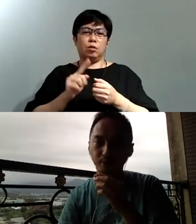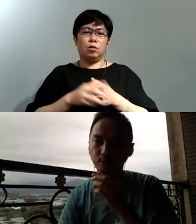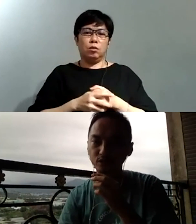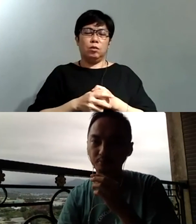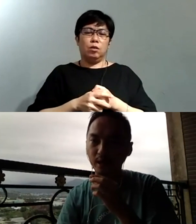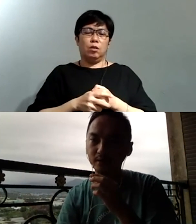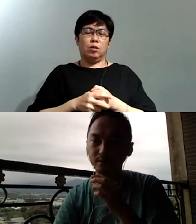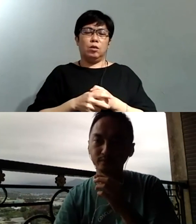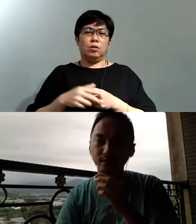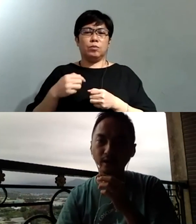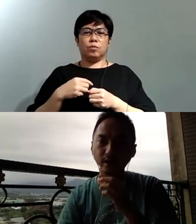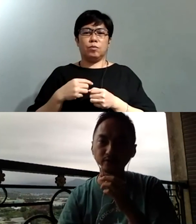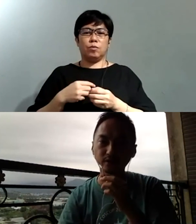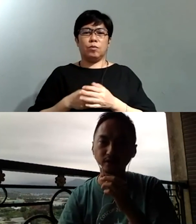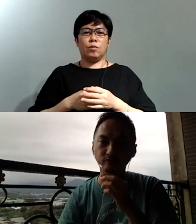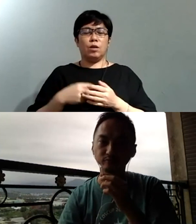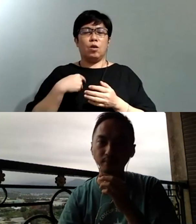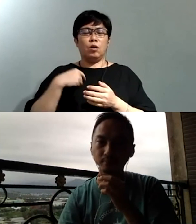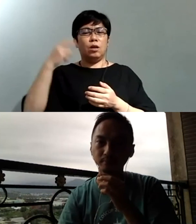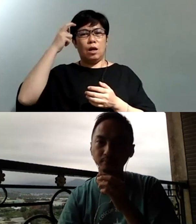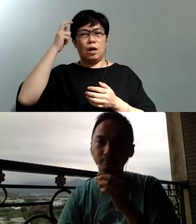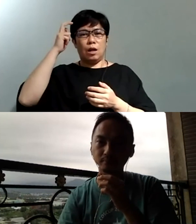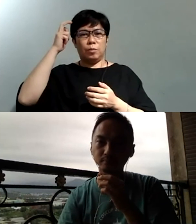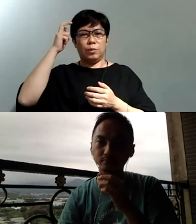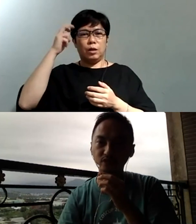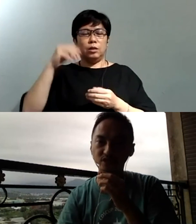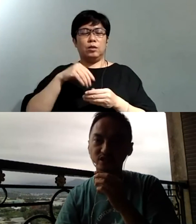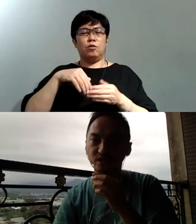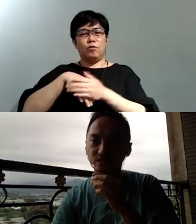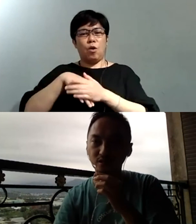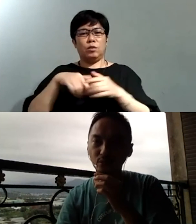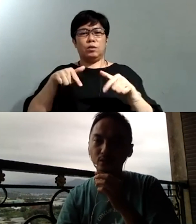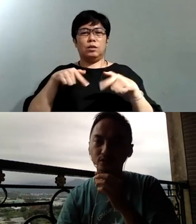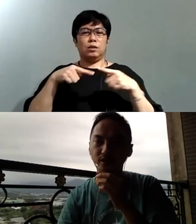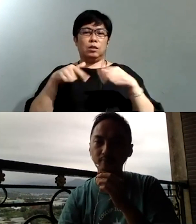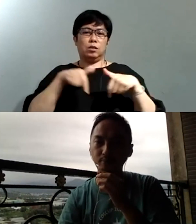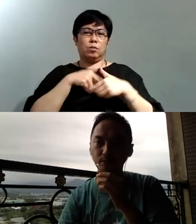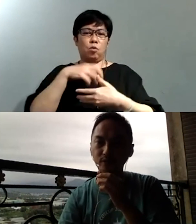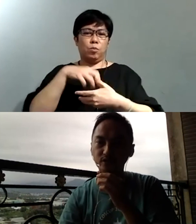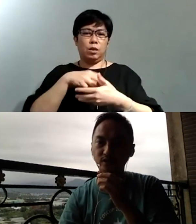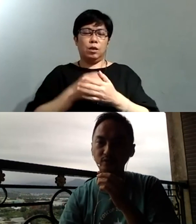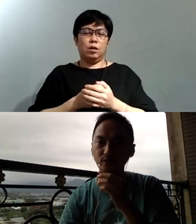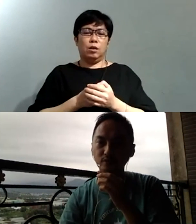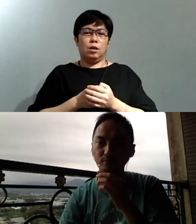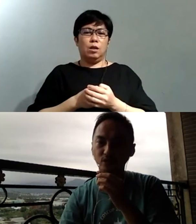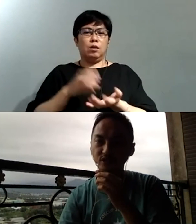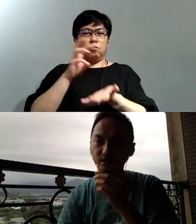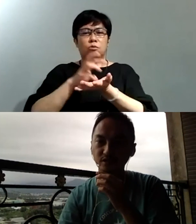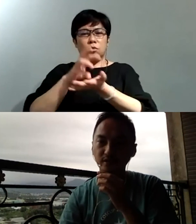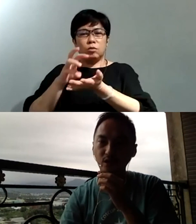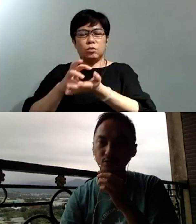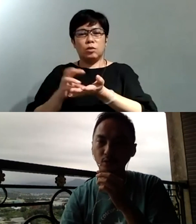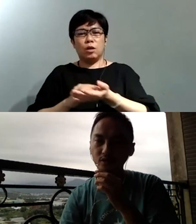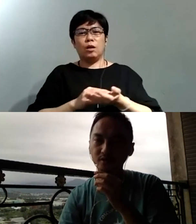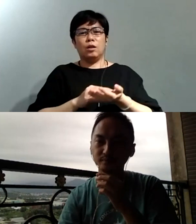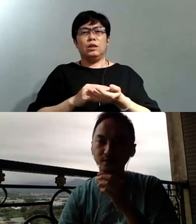in people's mind, and if this seeds grows and people understand what democracy is and